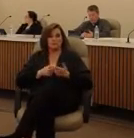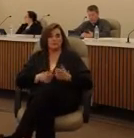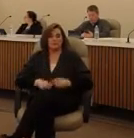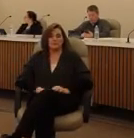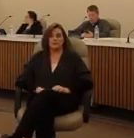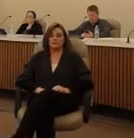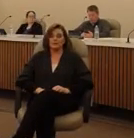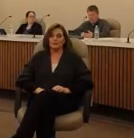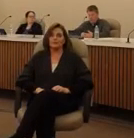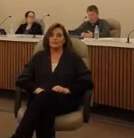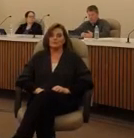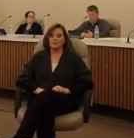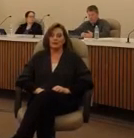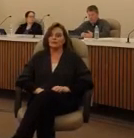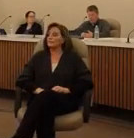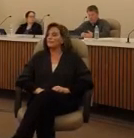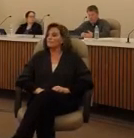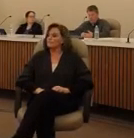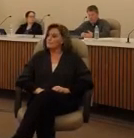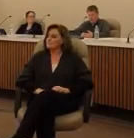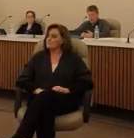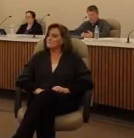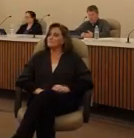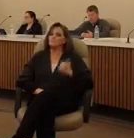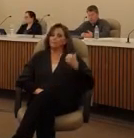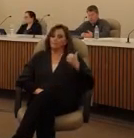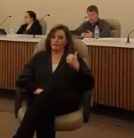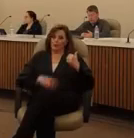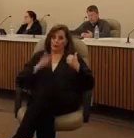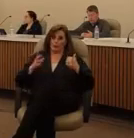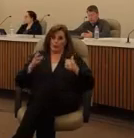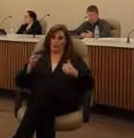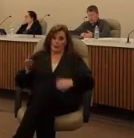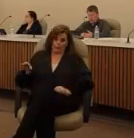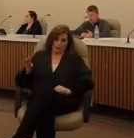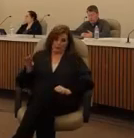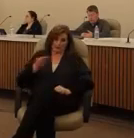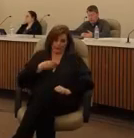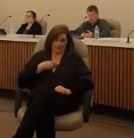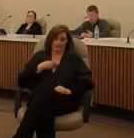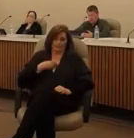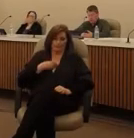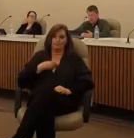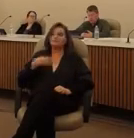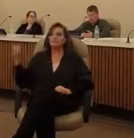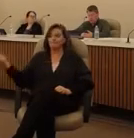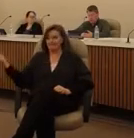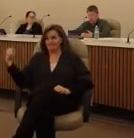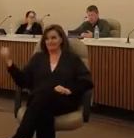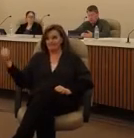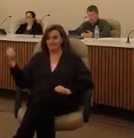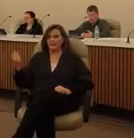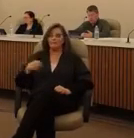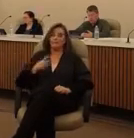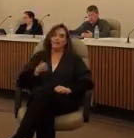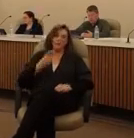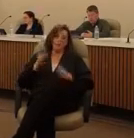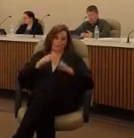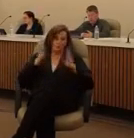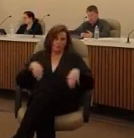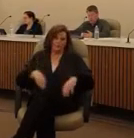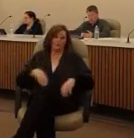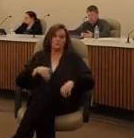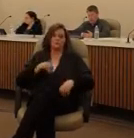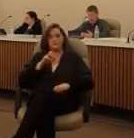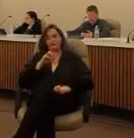and There are- really naturally screened here, so. correct. You're going to give that to us? Yes, I am. So there are 2 houses on River